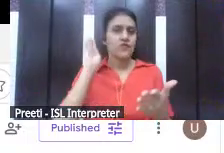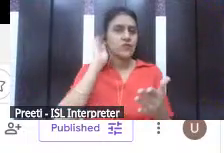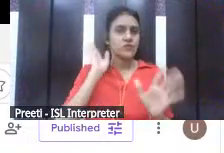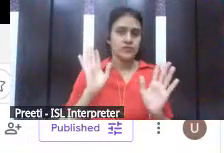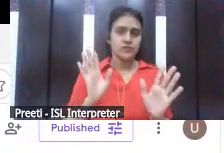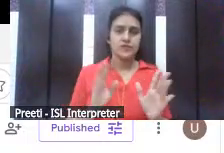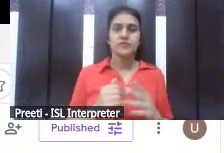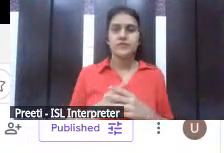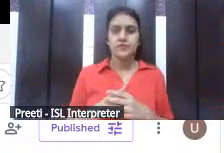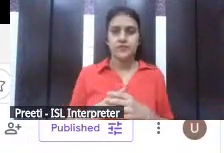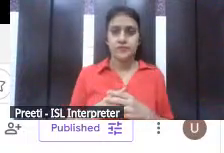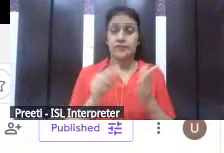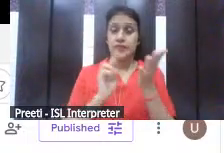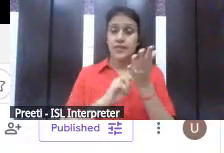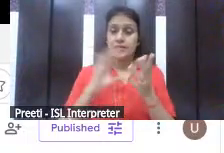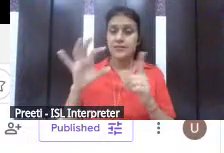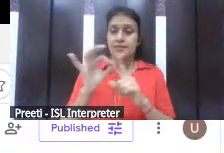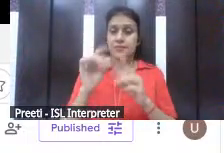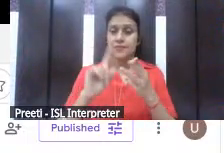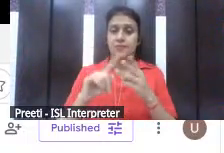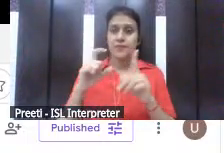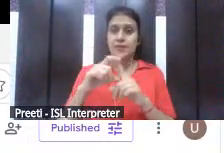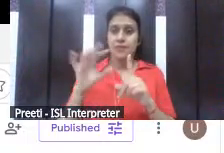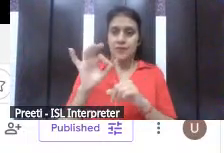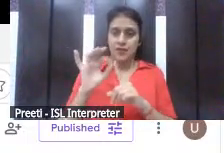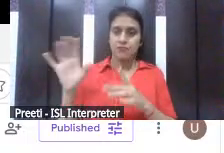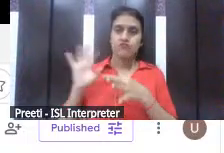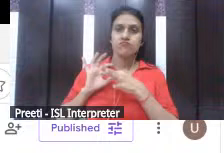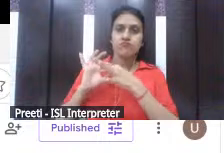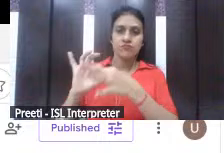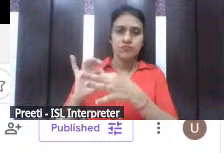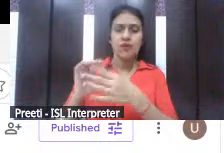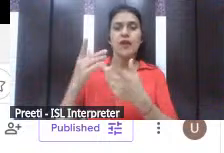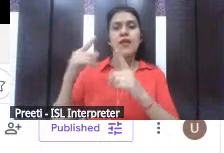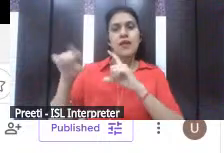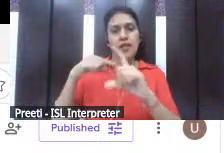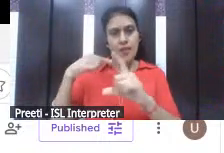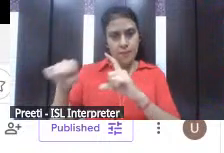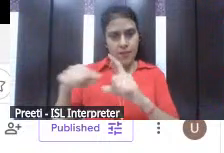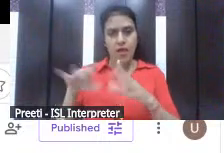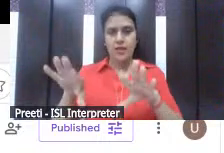being in touch with NCPEDP further, receiving any other promotional emails from us,